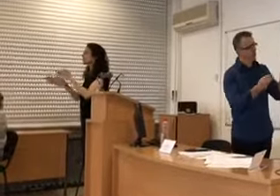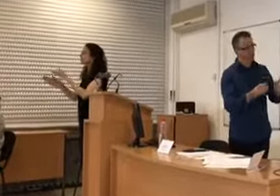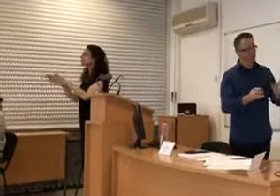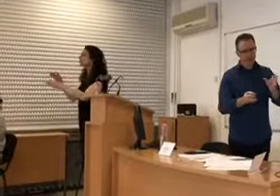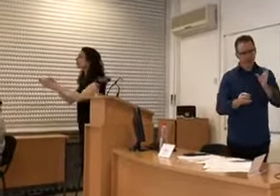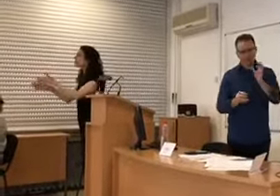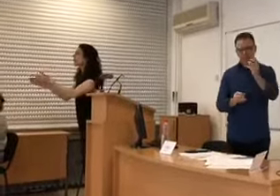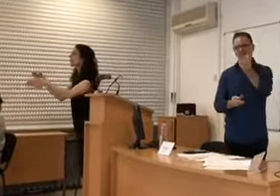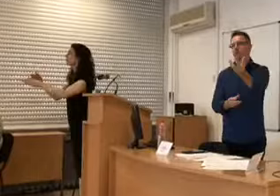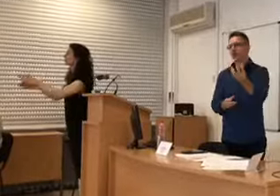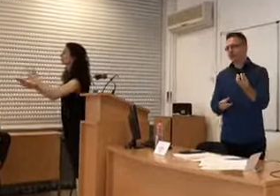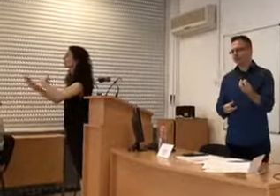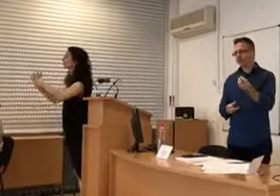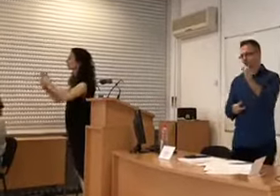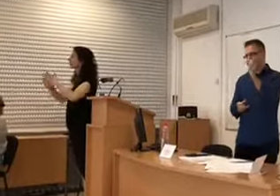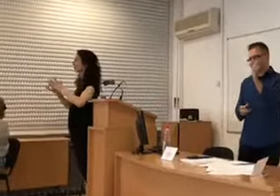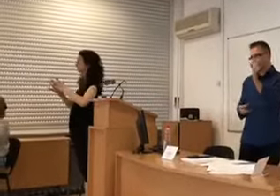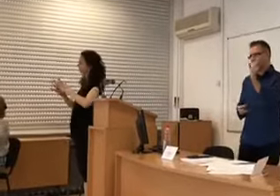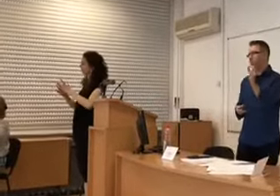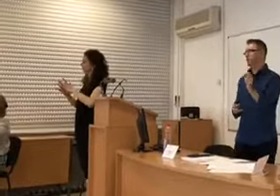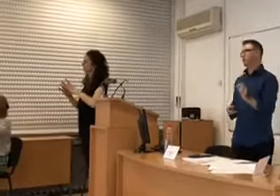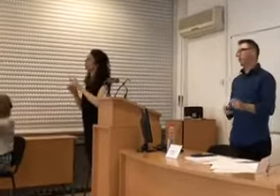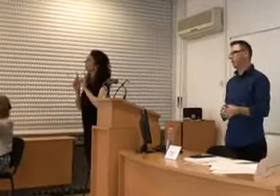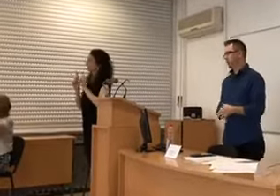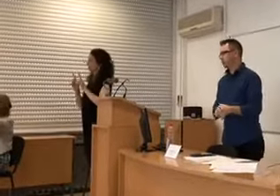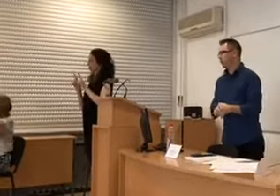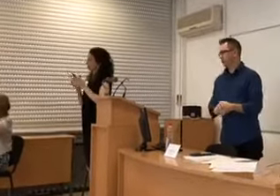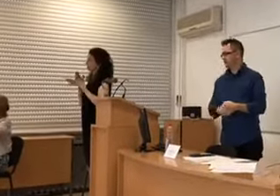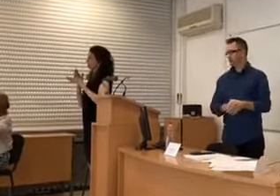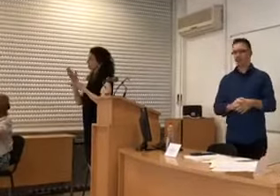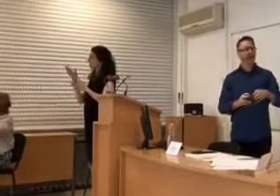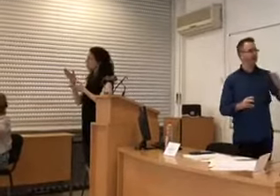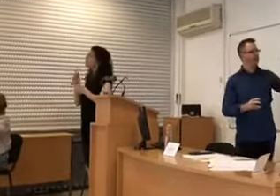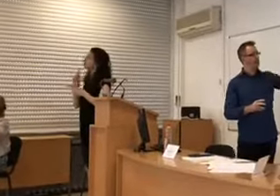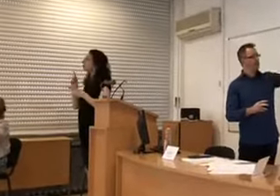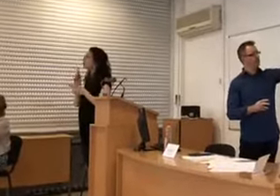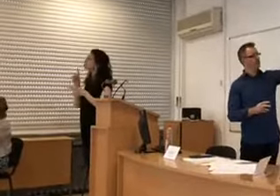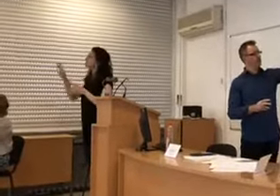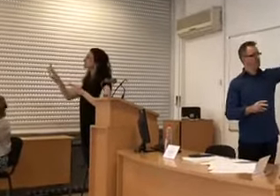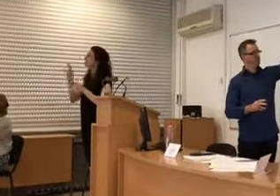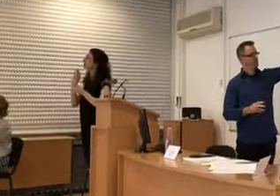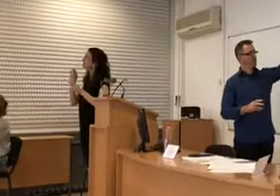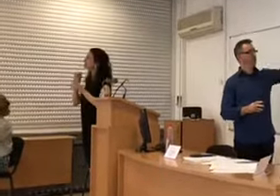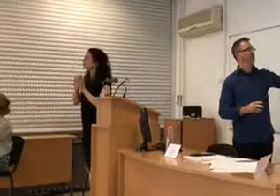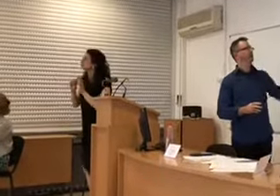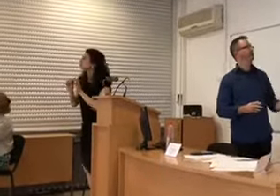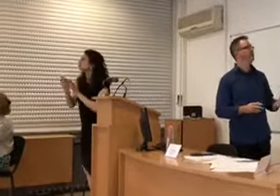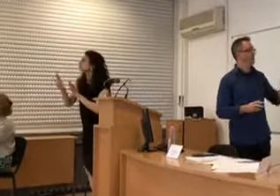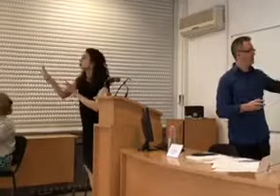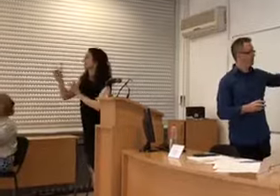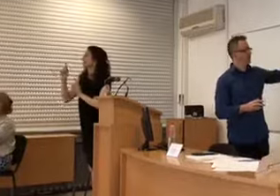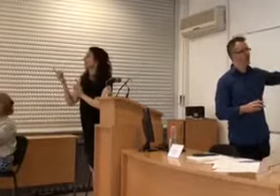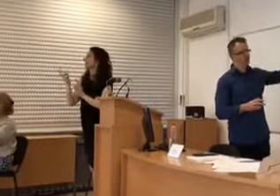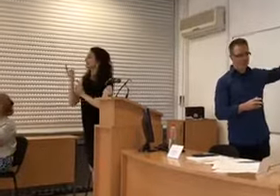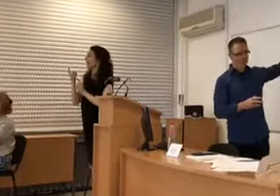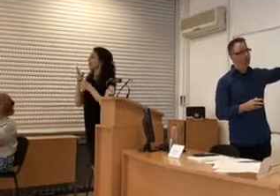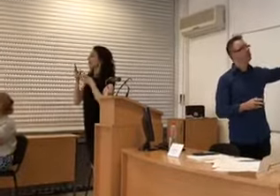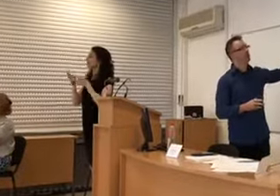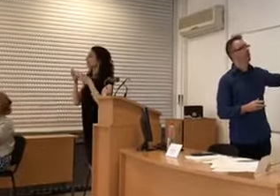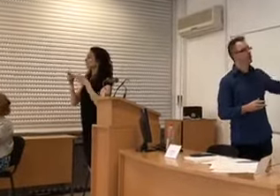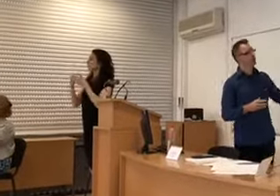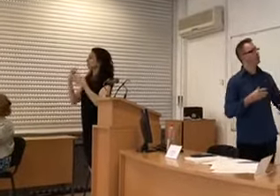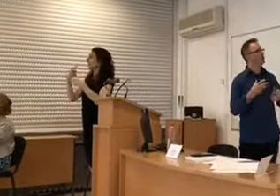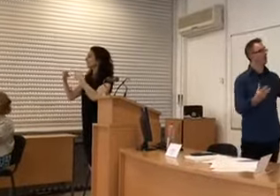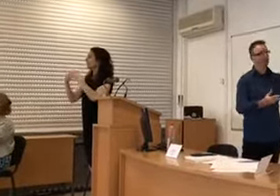sexual content from extracting only the sex scenes from movies, and seems that this website made a